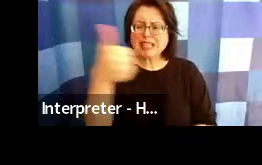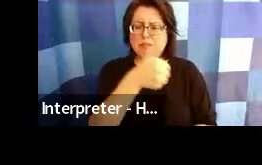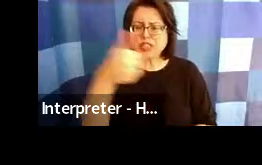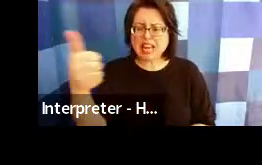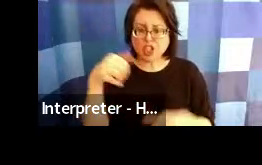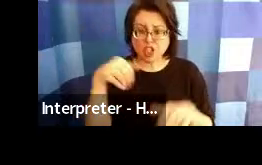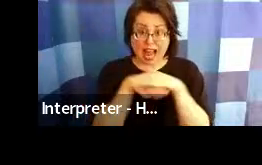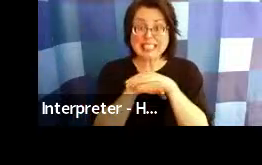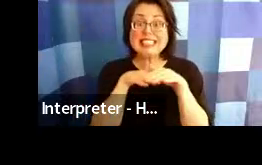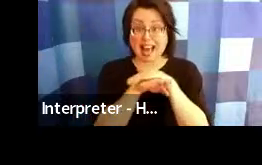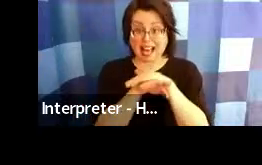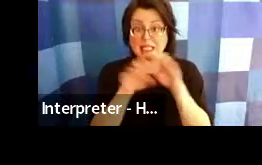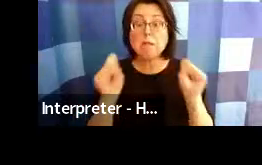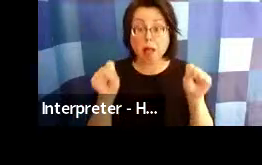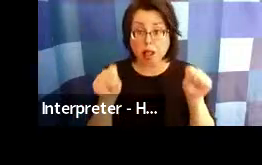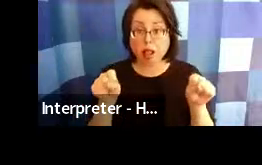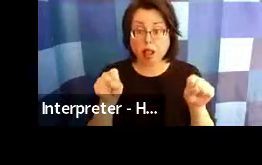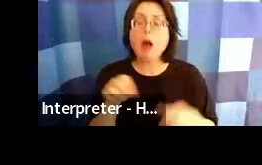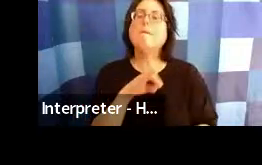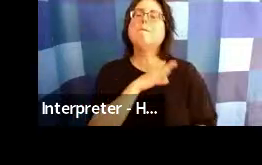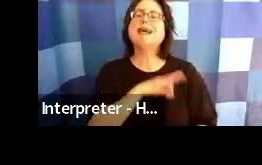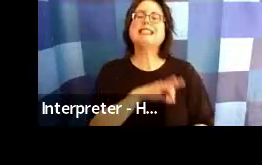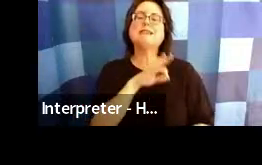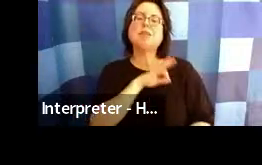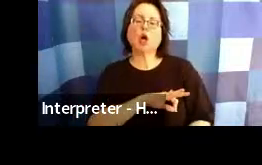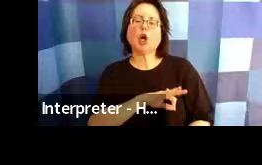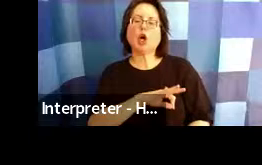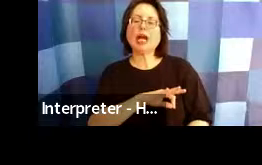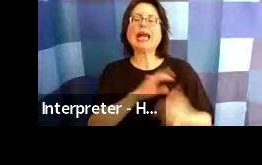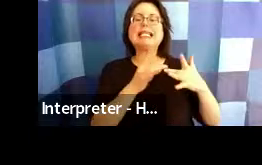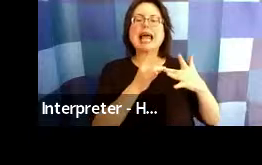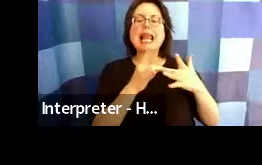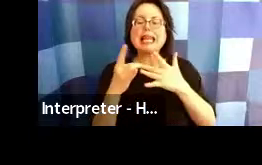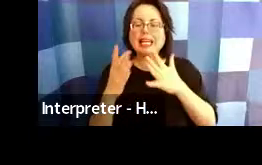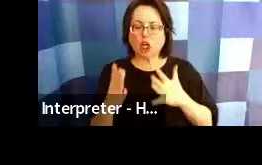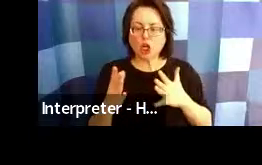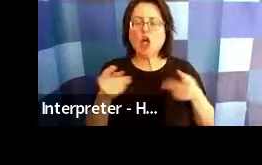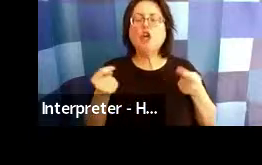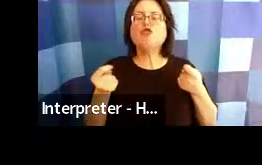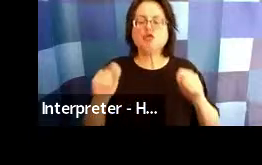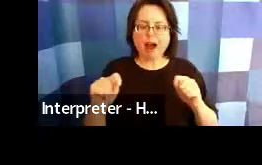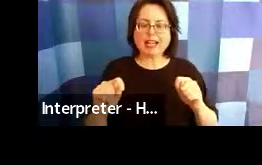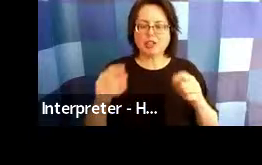the lead in trying to make it a more holistic approach from the beginning.